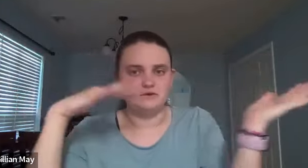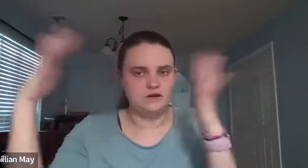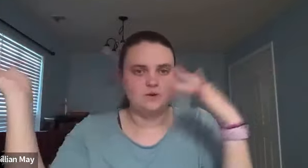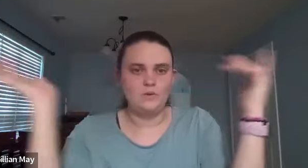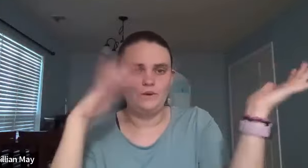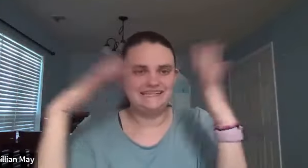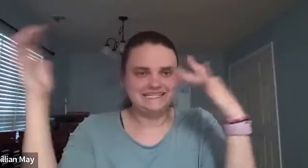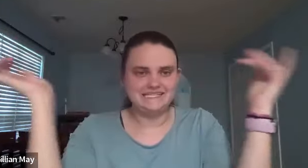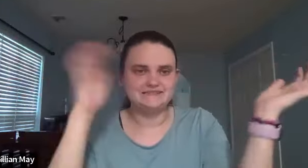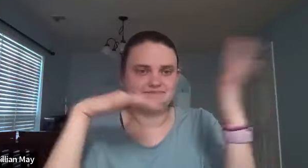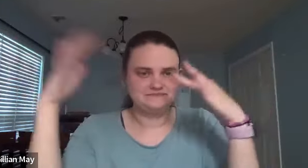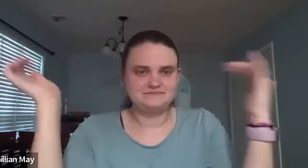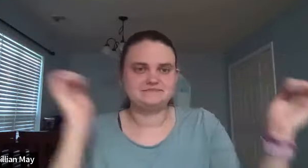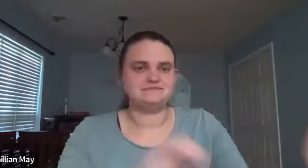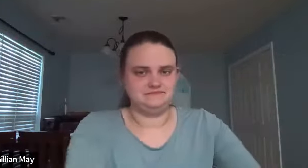everywhere. Windy.